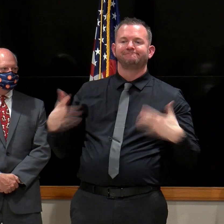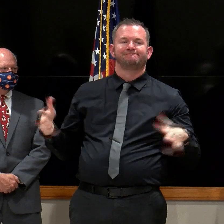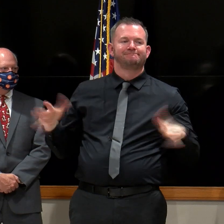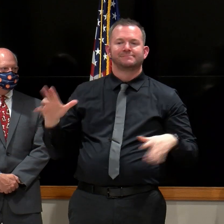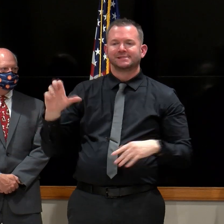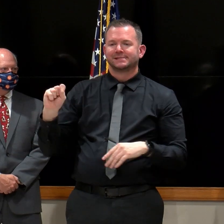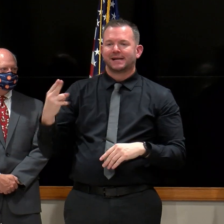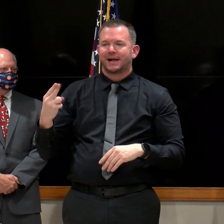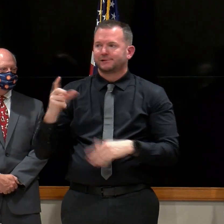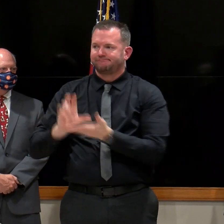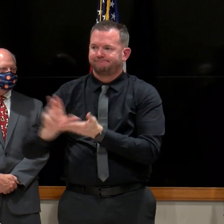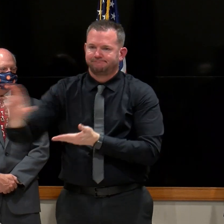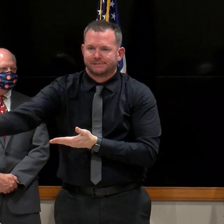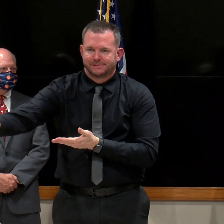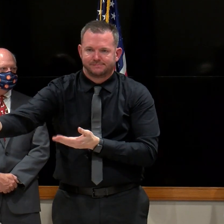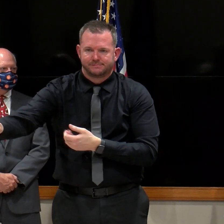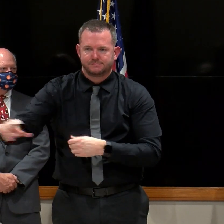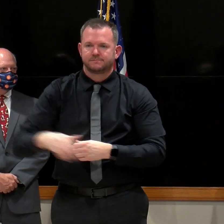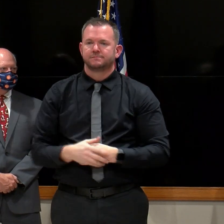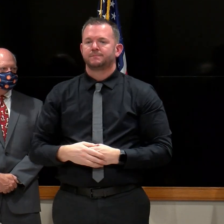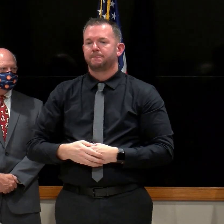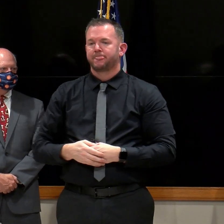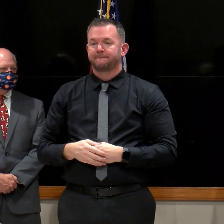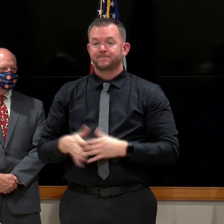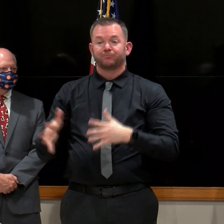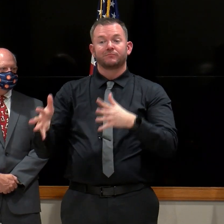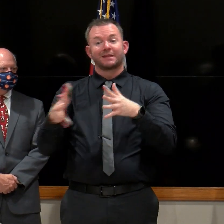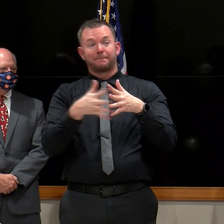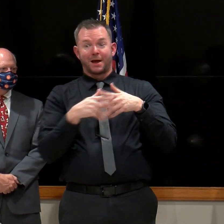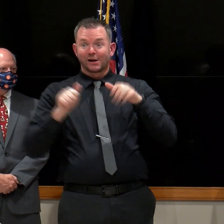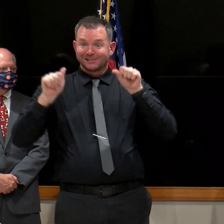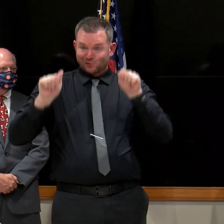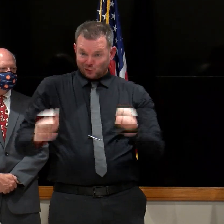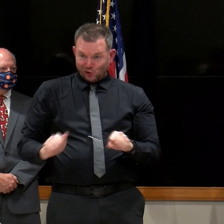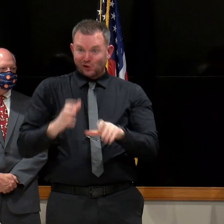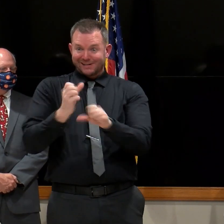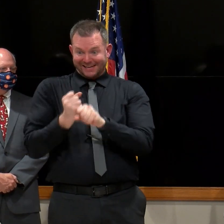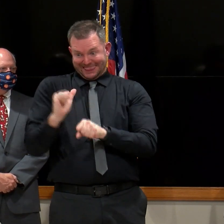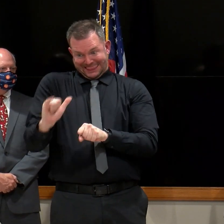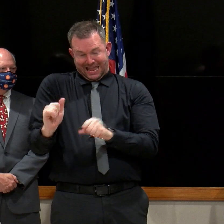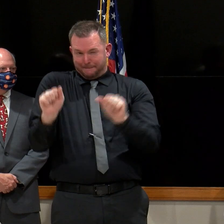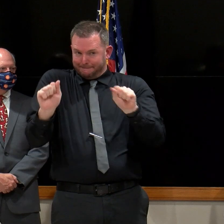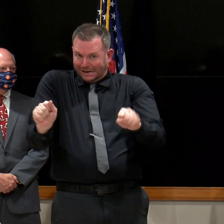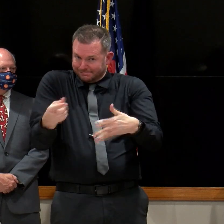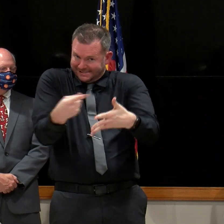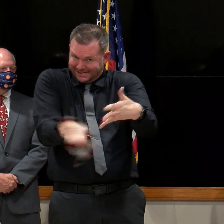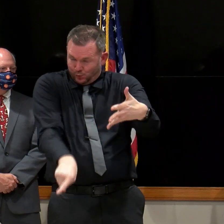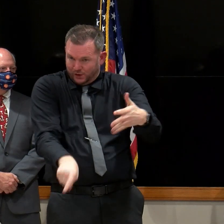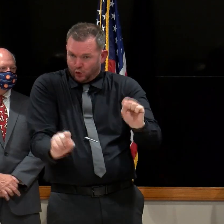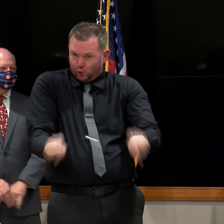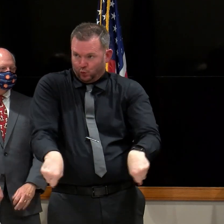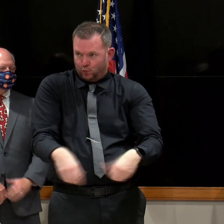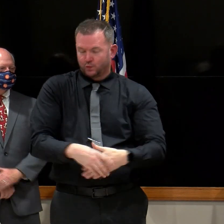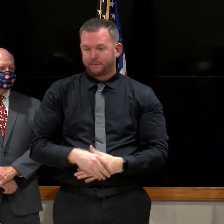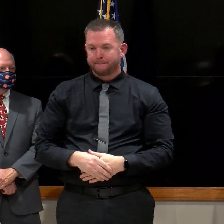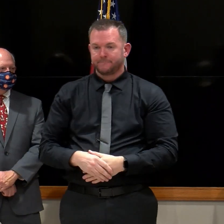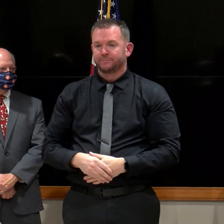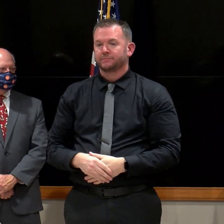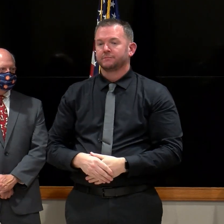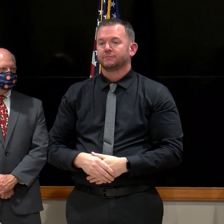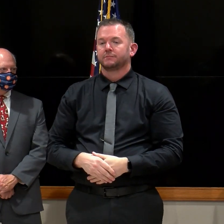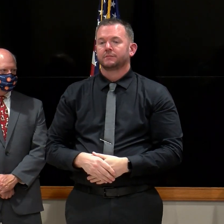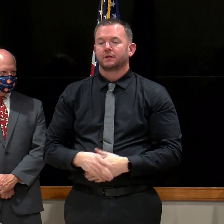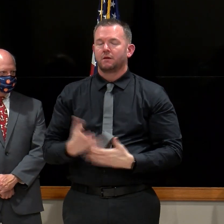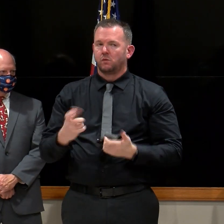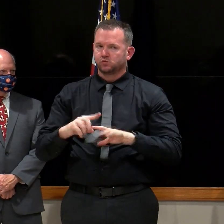hands of Americans next week. As we plod through that, I do want it to be clear that our funding bills are